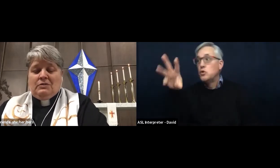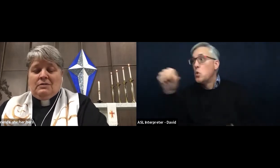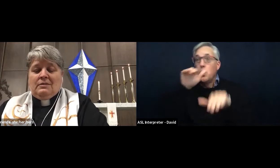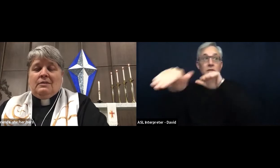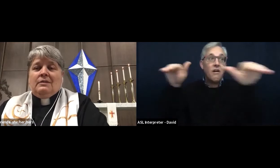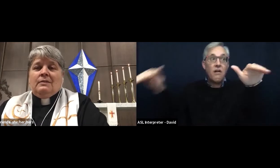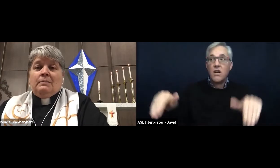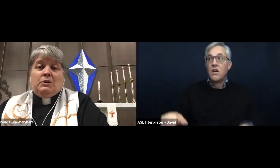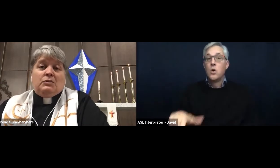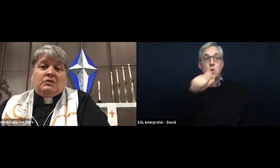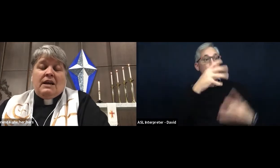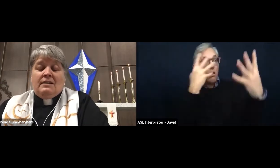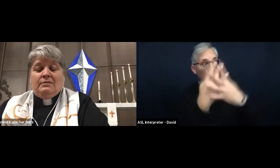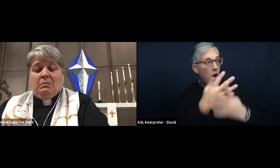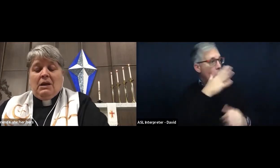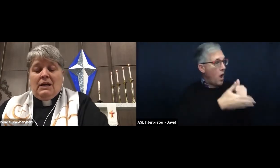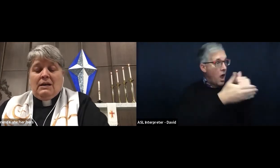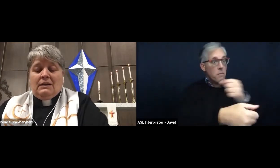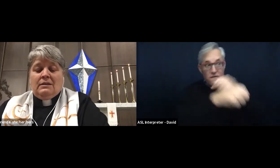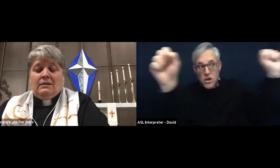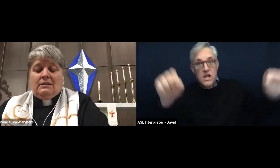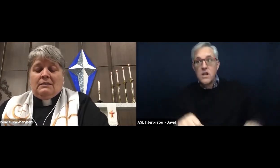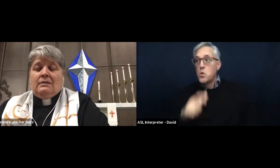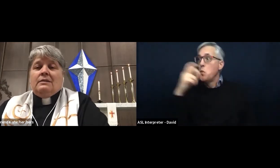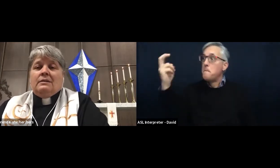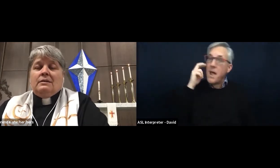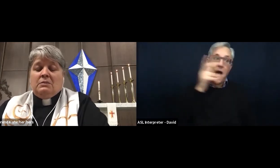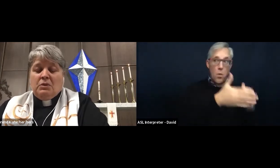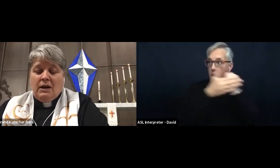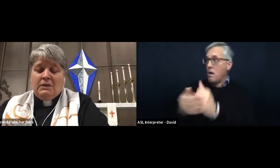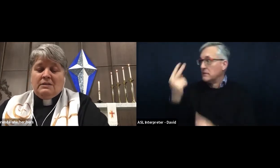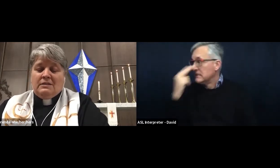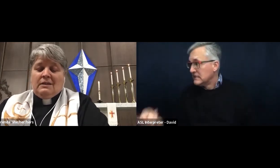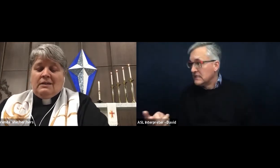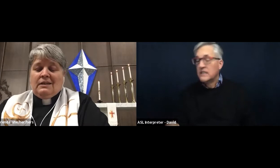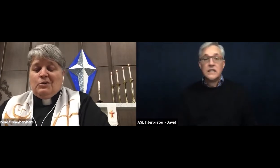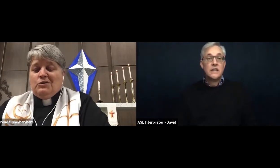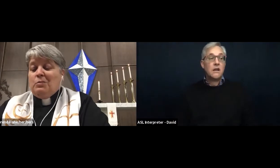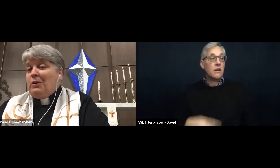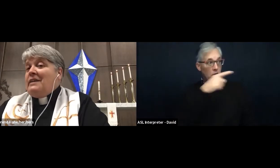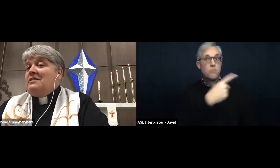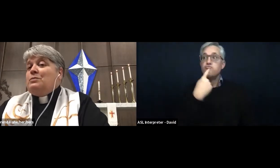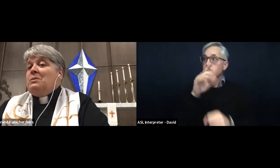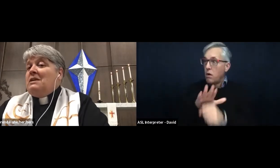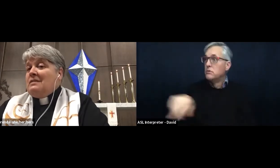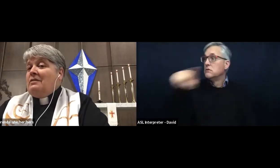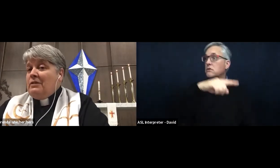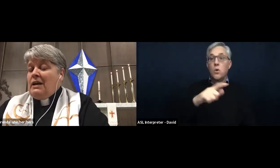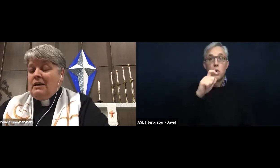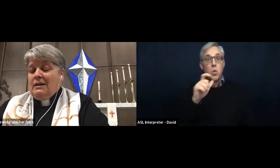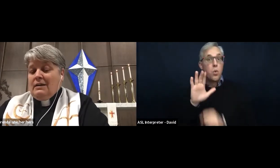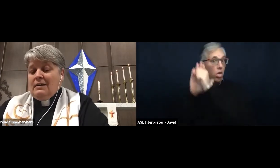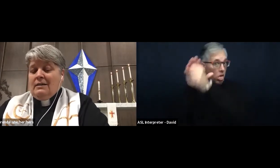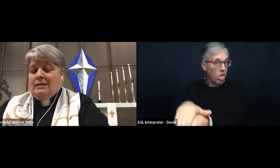prisoners, produce sight for the blind, and promise that those oppressed will be set